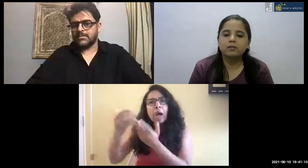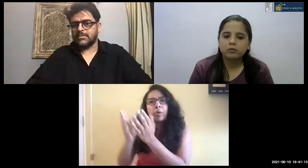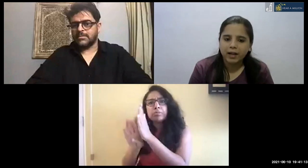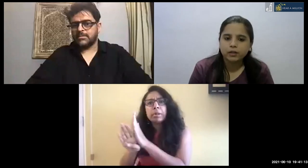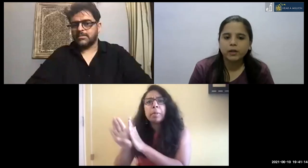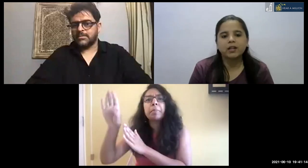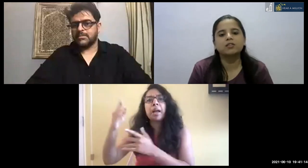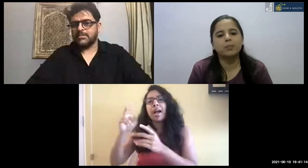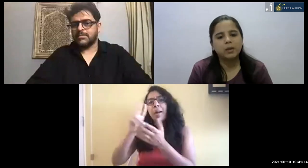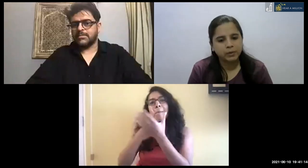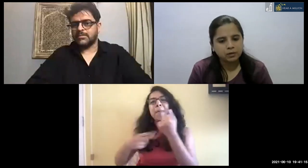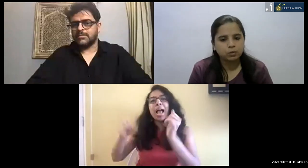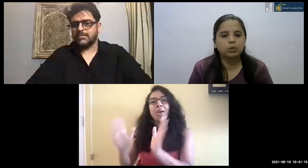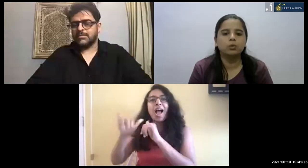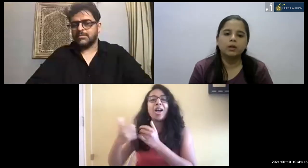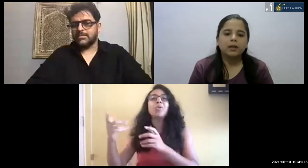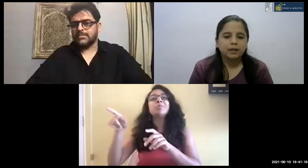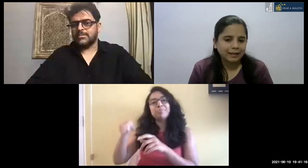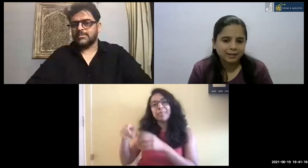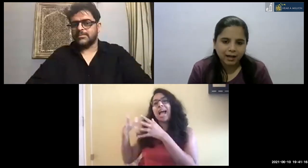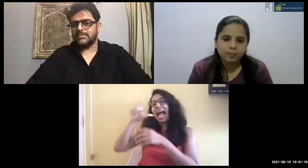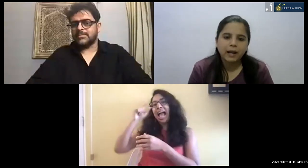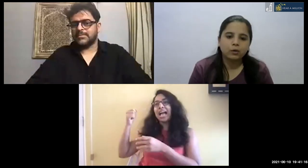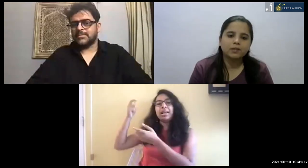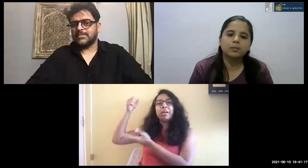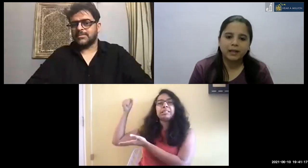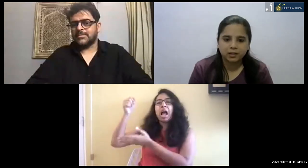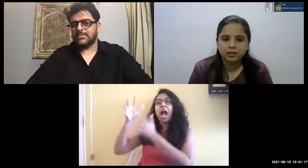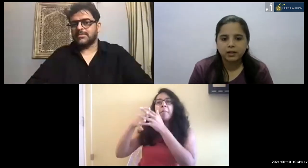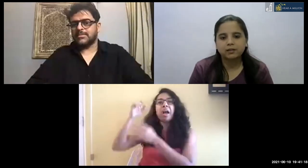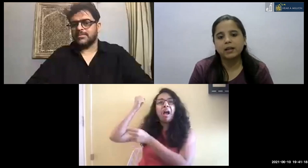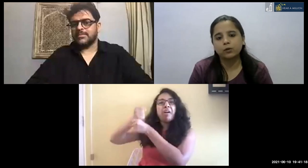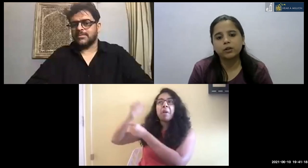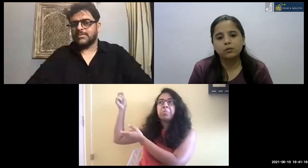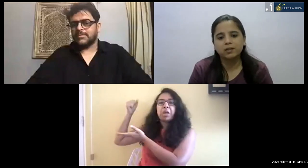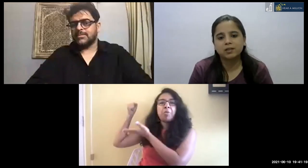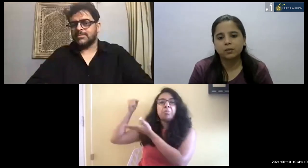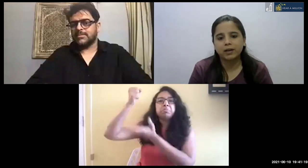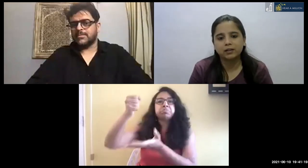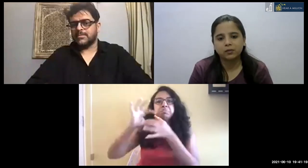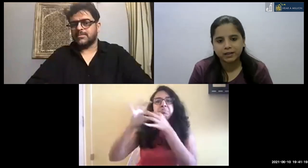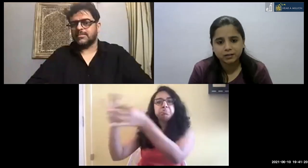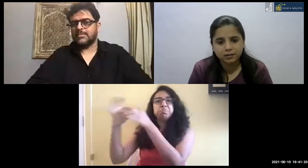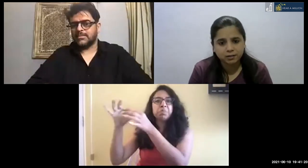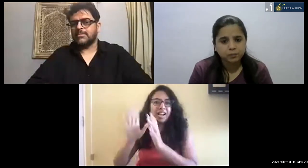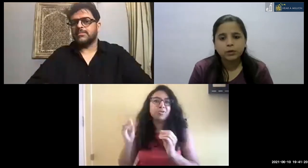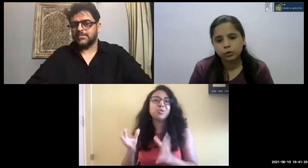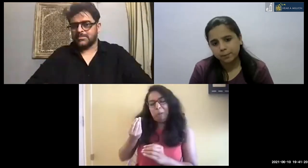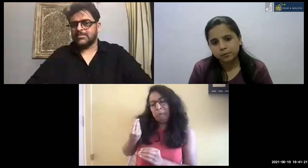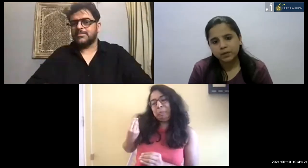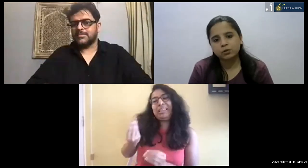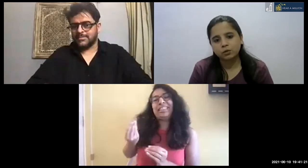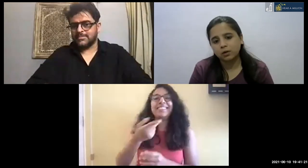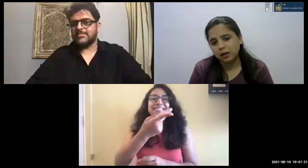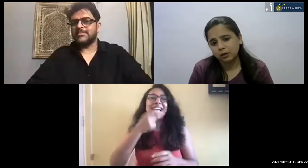are trying to encourage the people who can start bilingualism method, and Gallaudet University providing the funds to